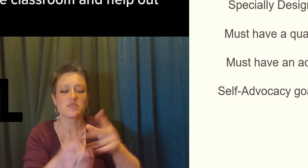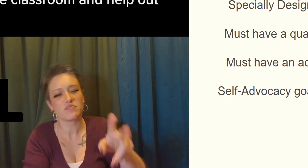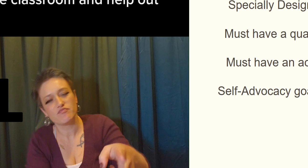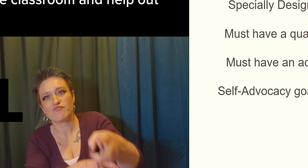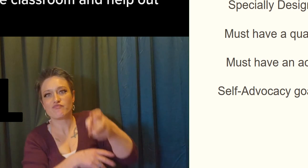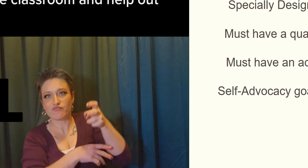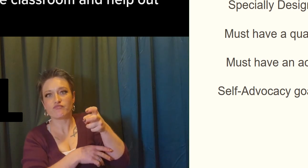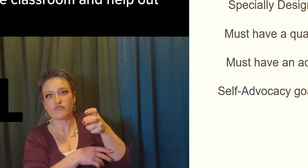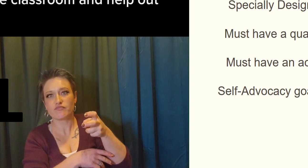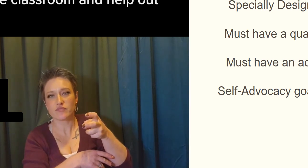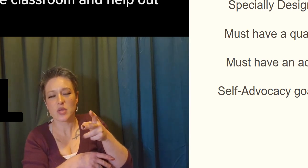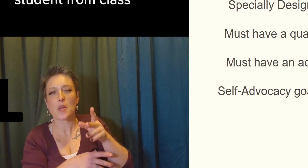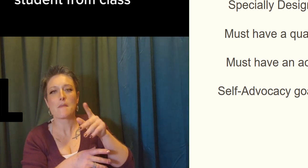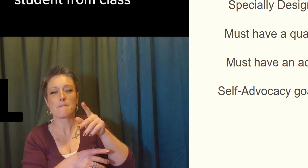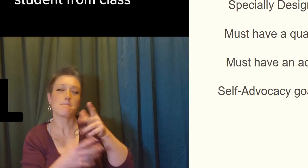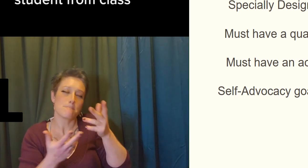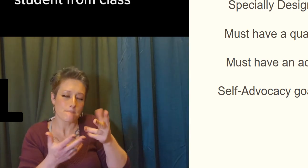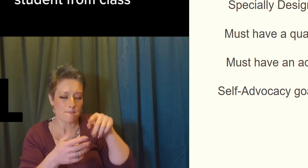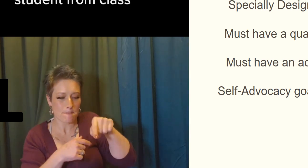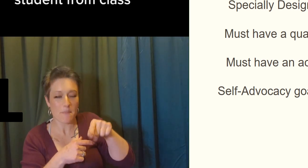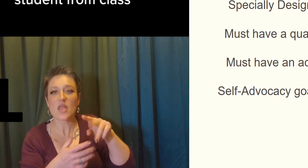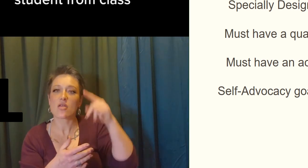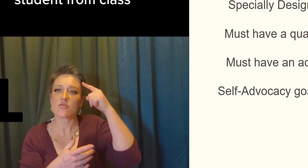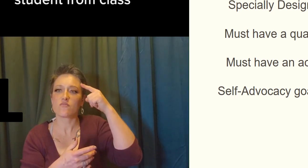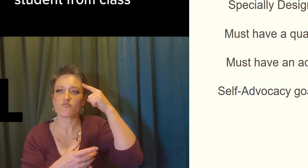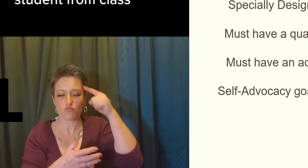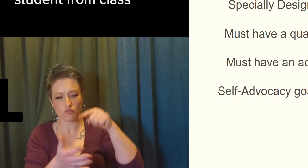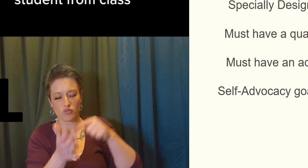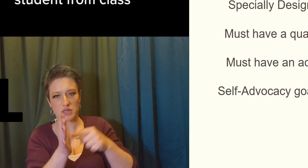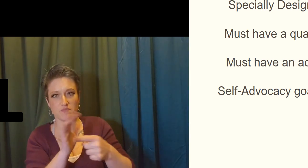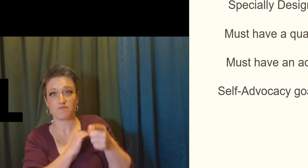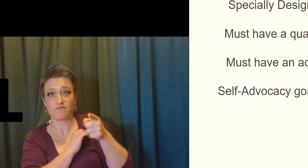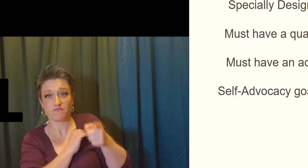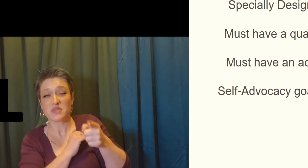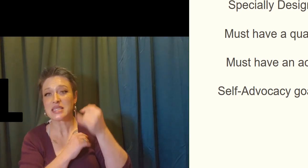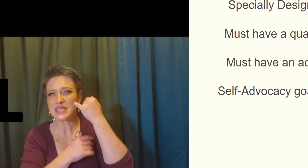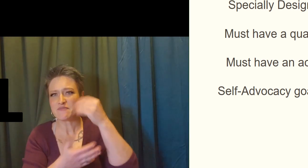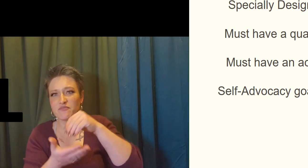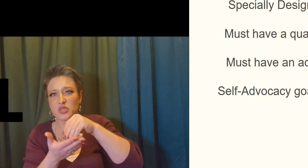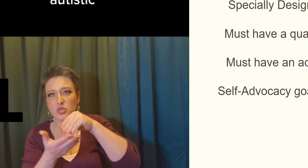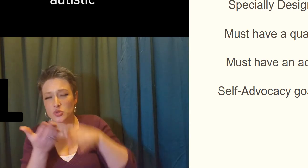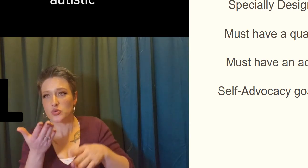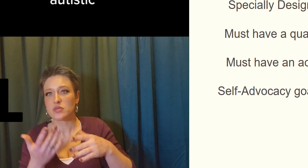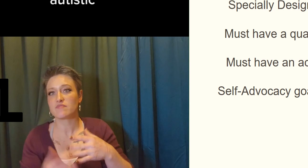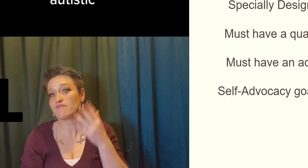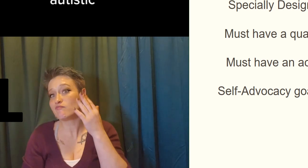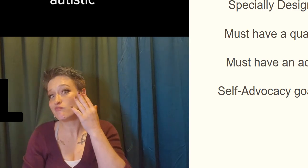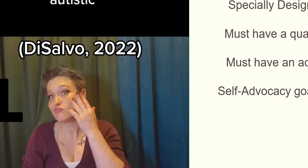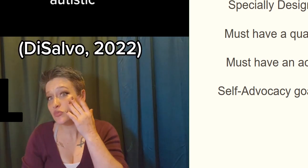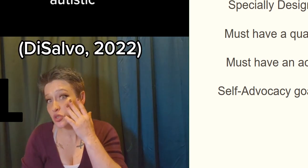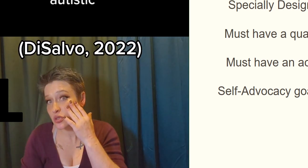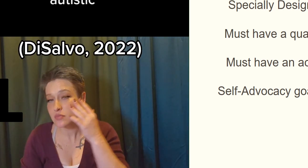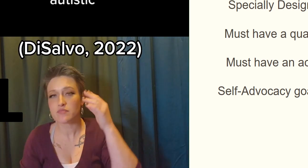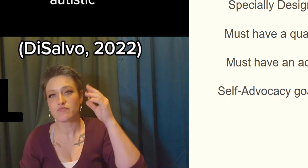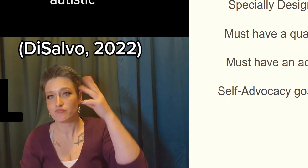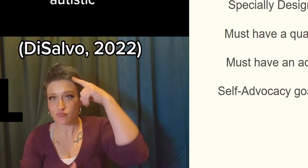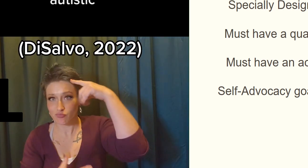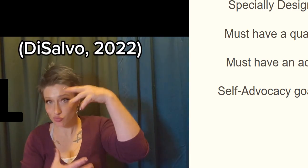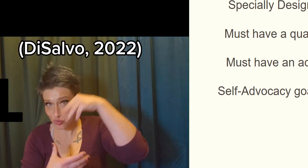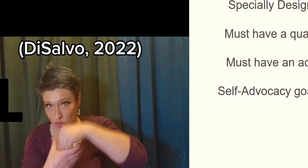classroom and help out, but often they will pull the student from class. For example, a student who's